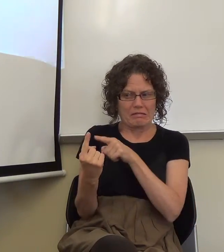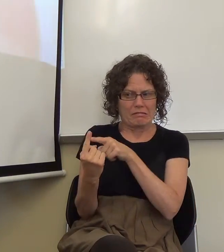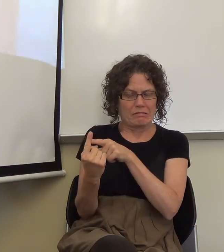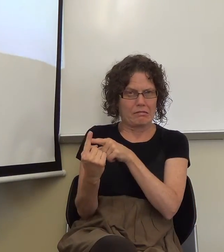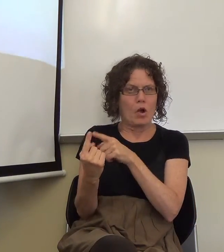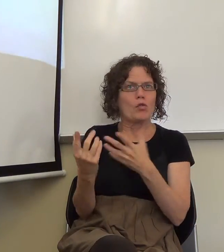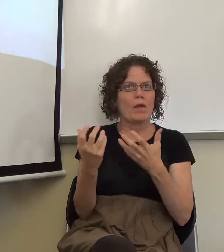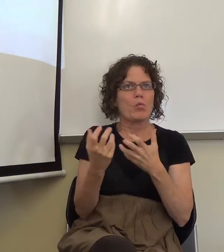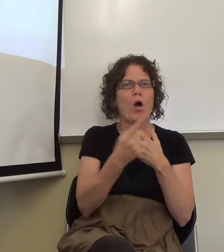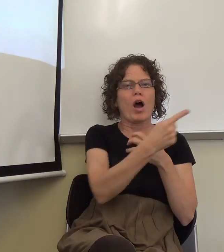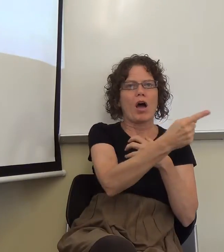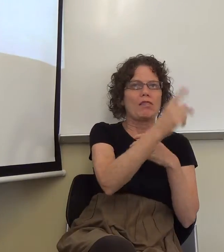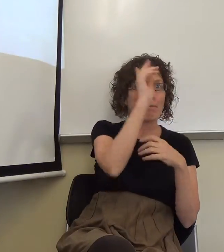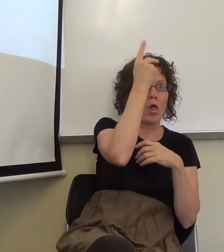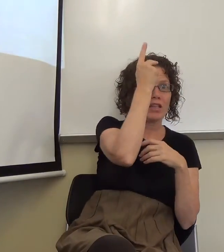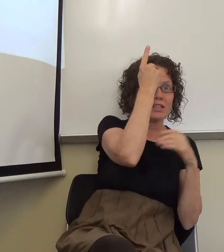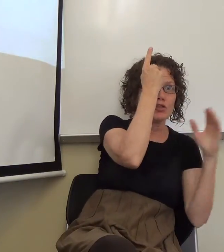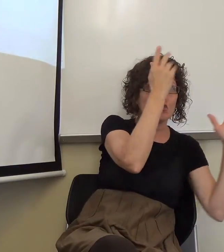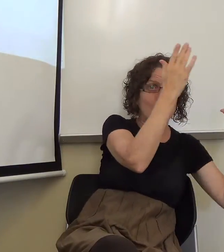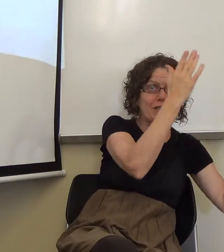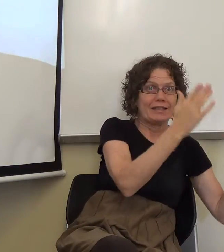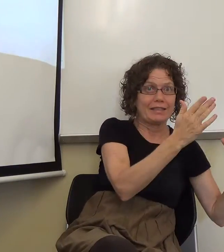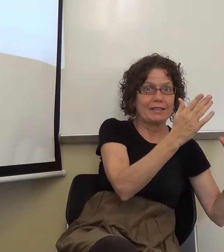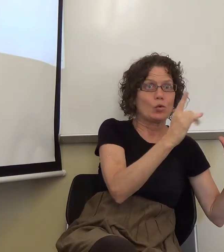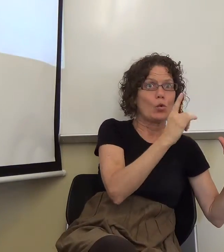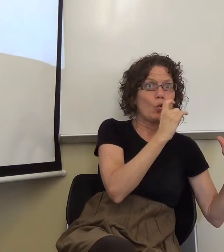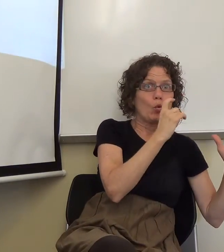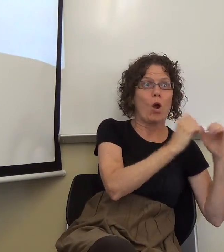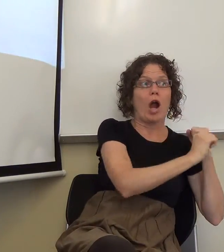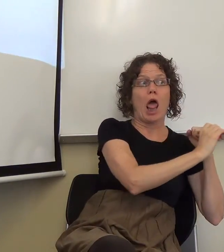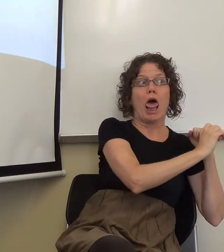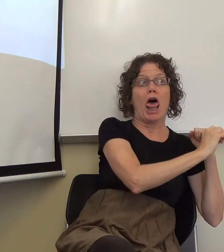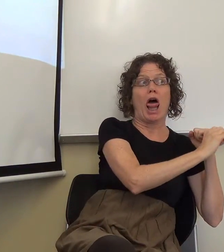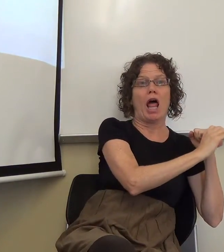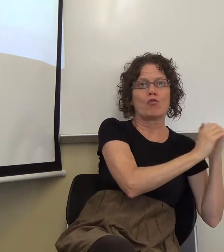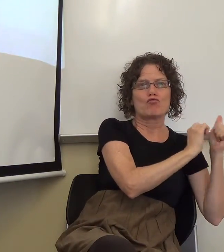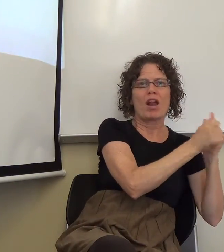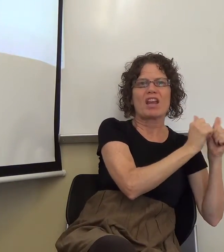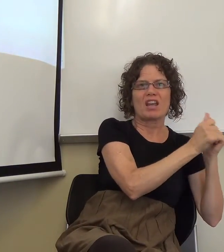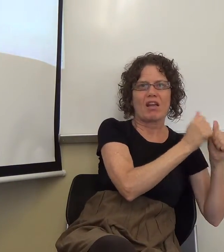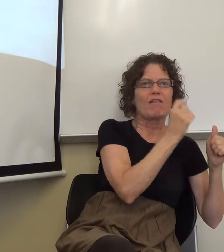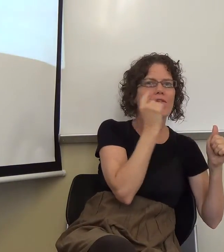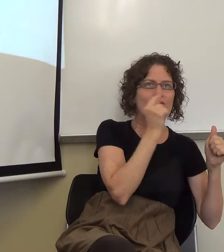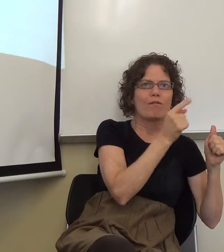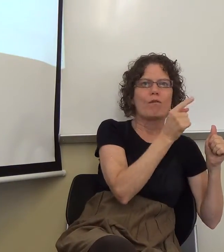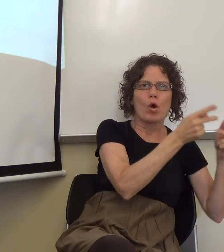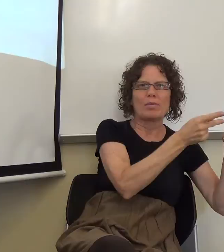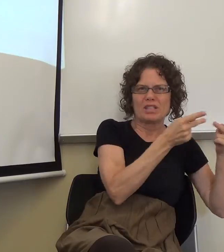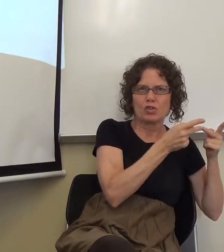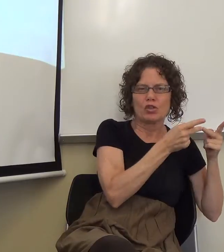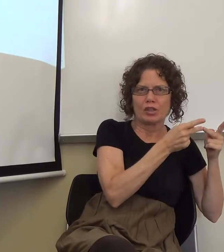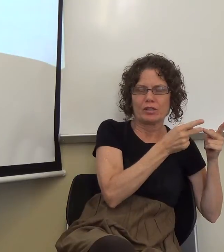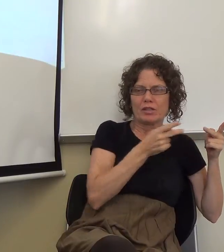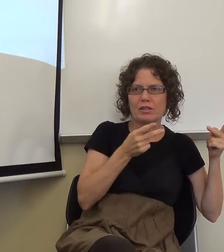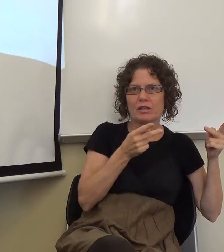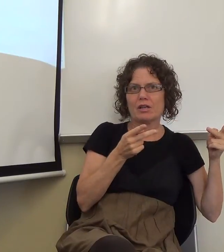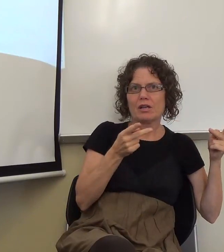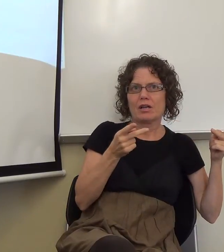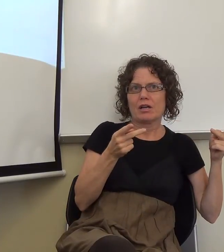are campaigning for office, somebody's running for office, somebody with a lot of money wants